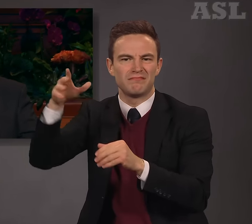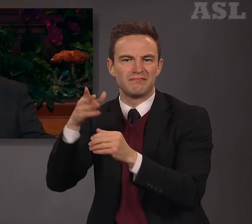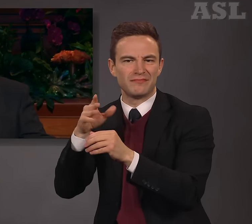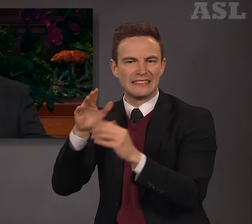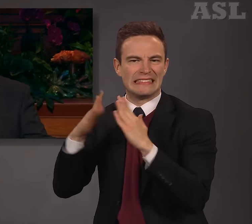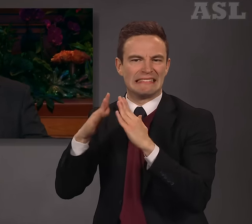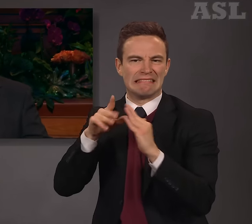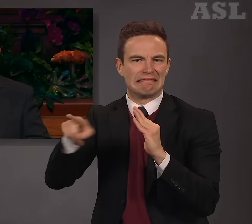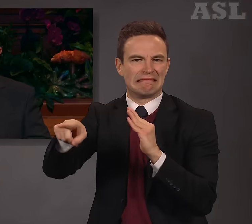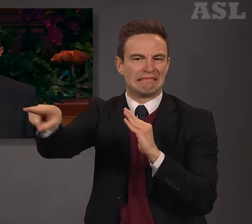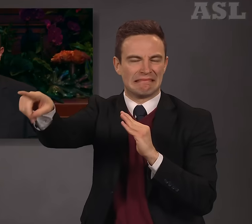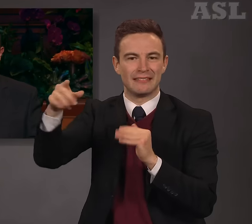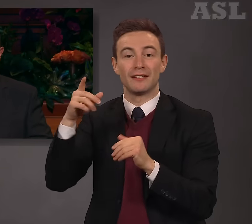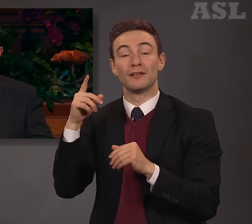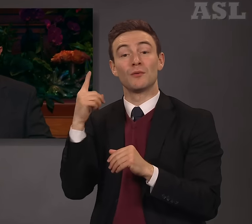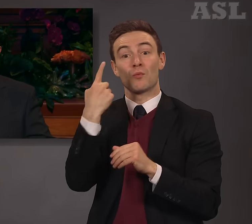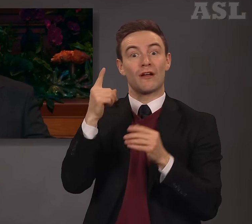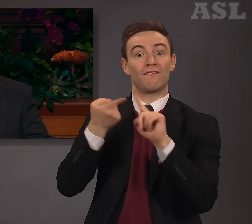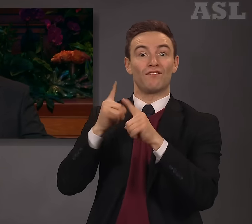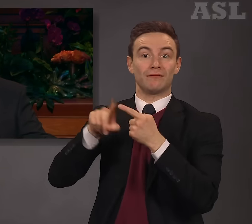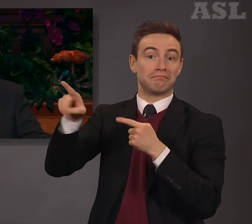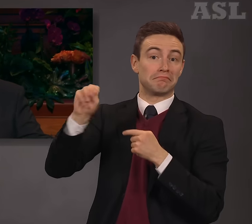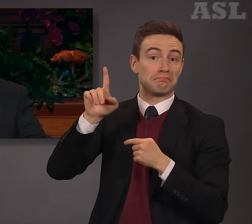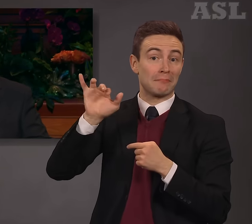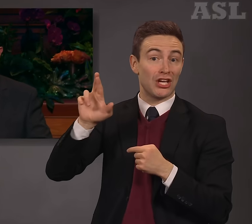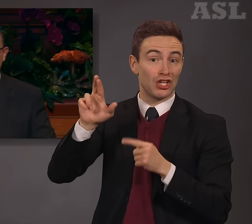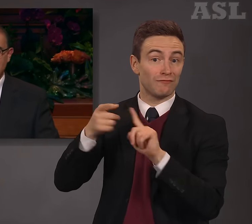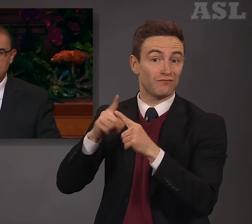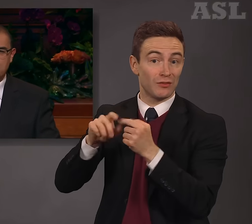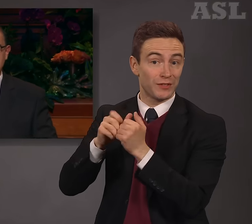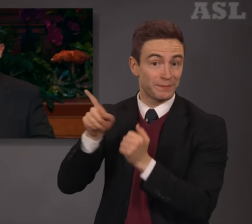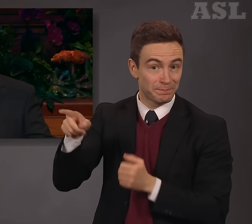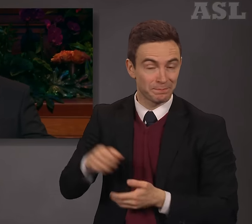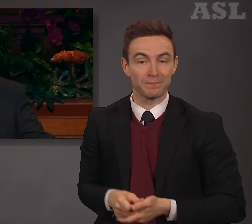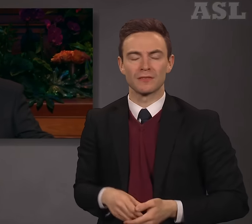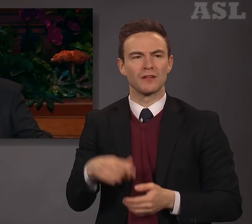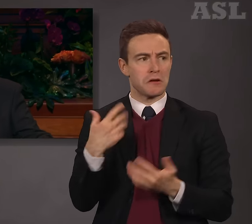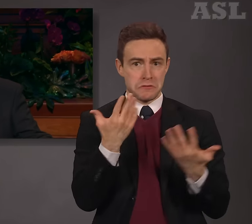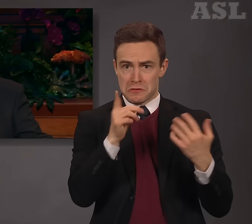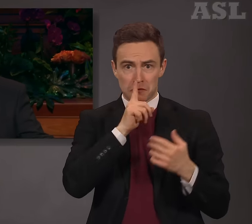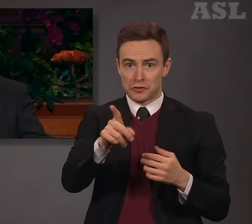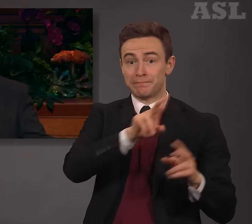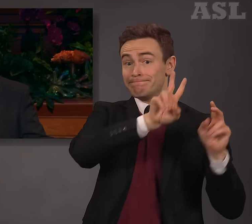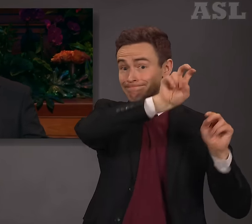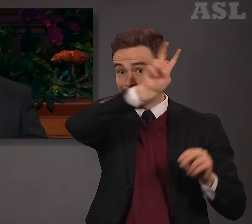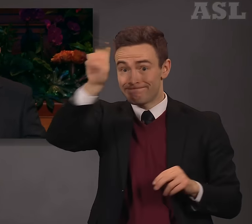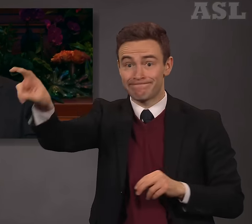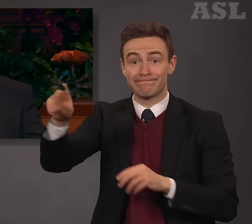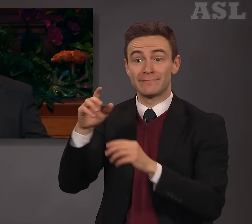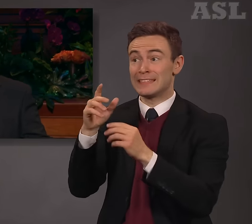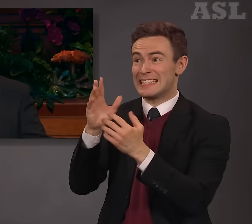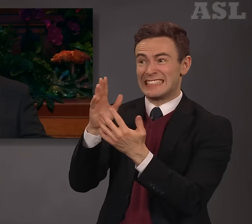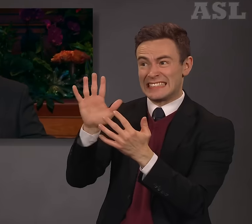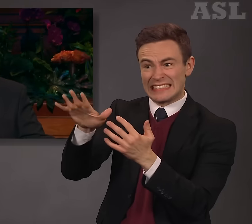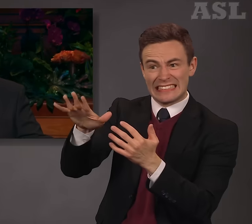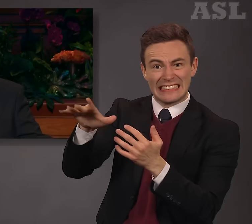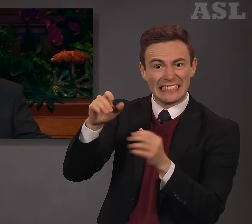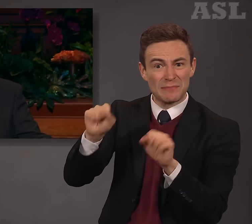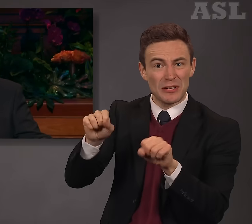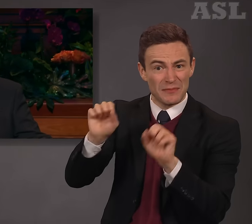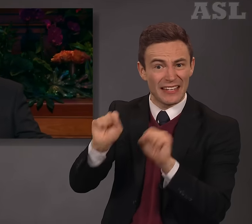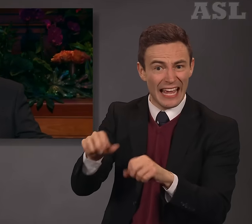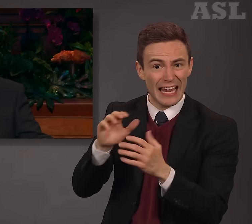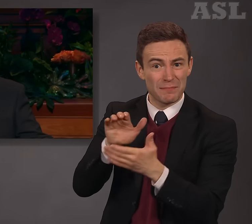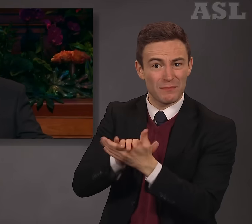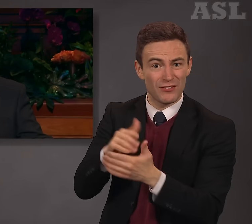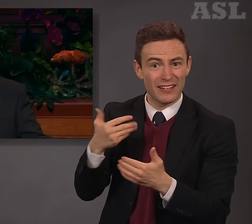an acquaintance was the mayor. Without hesitation, we went to visit him and asked him if it would be possible to marry us.